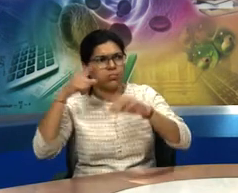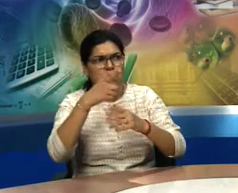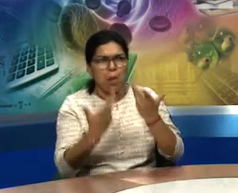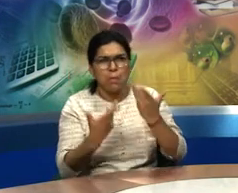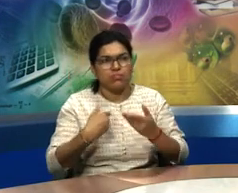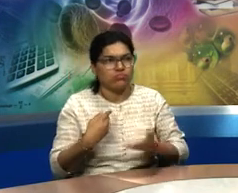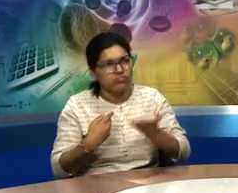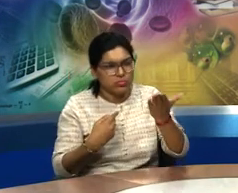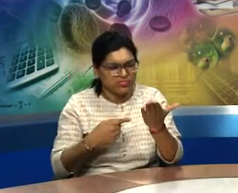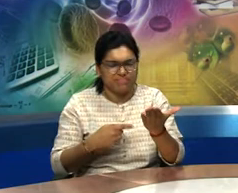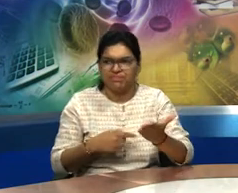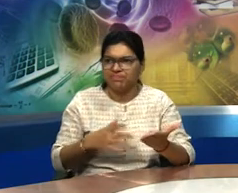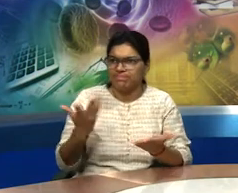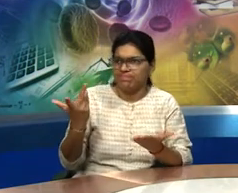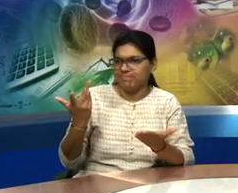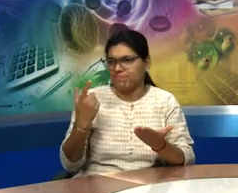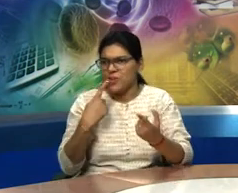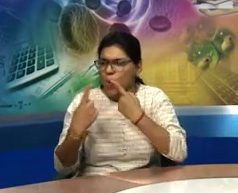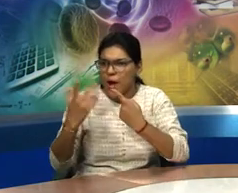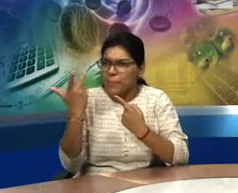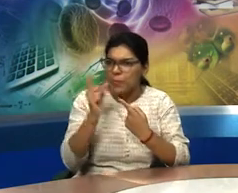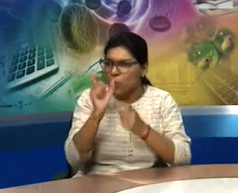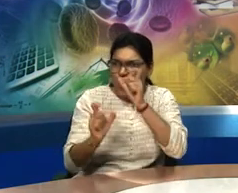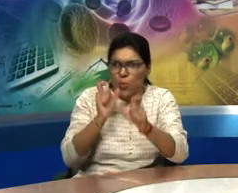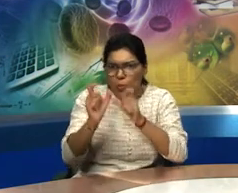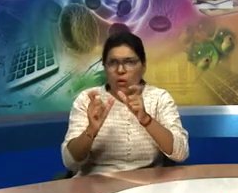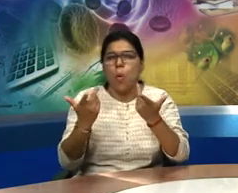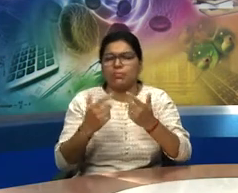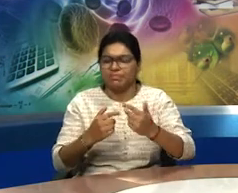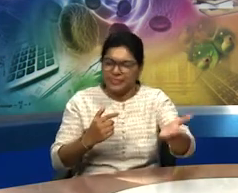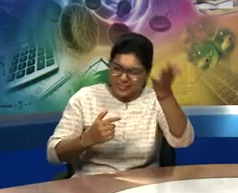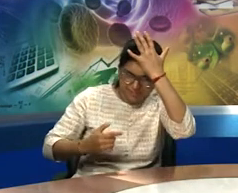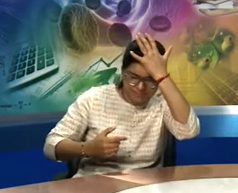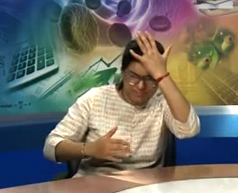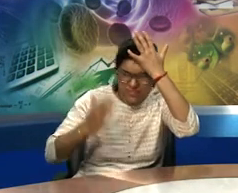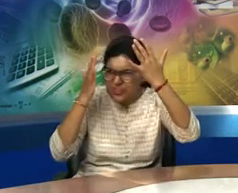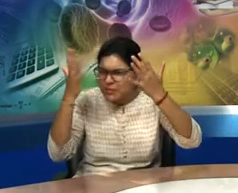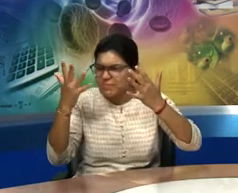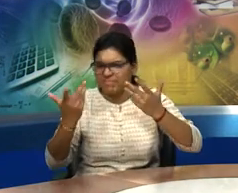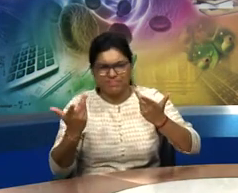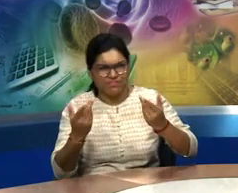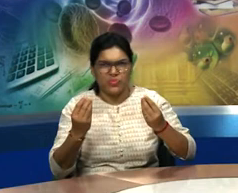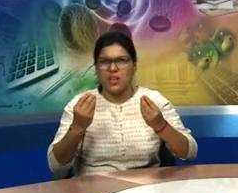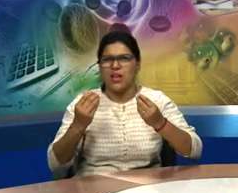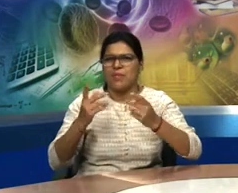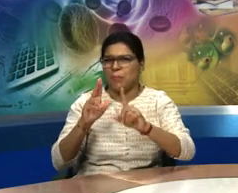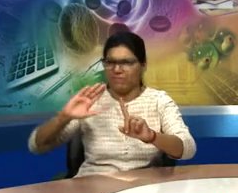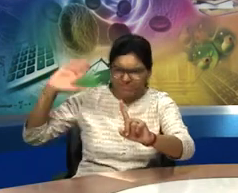Gandhiji had thought that his father would be angry, he would